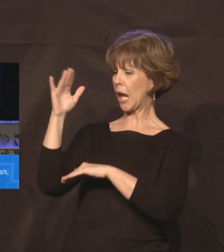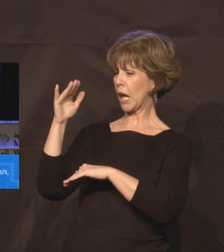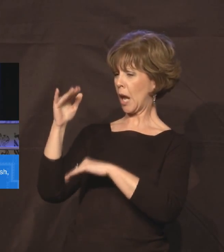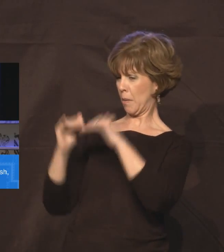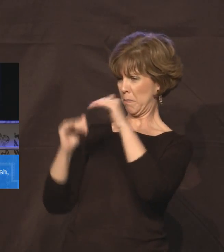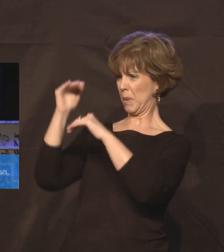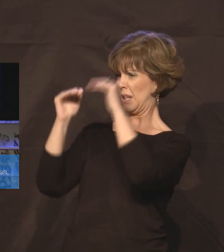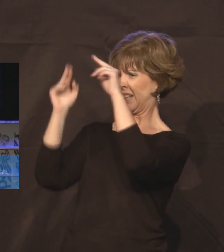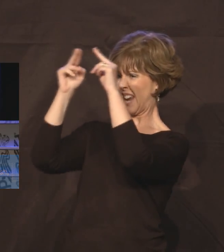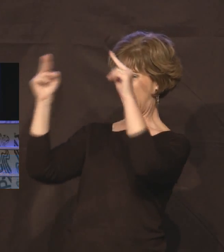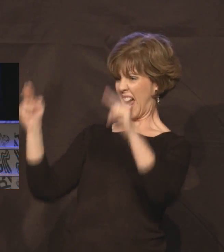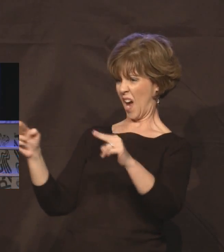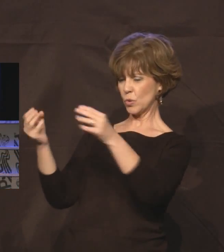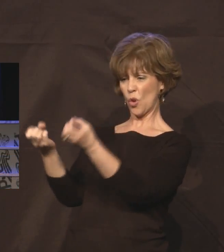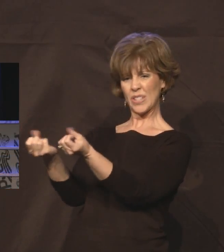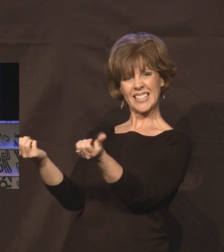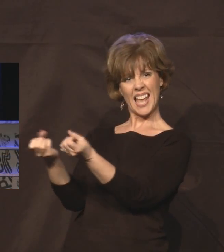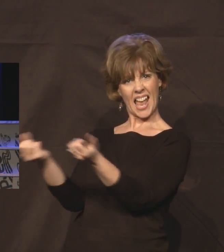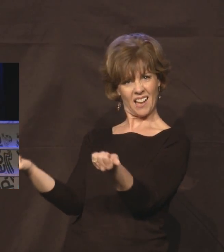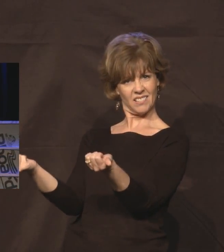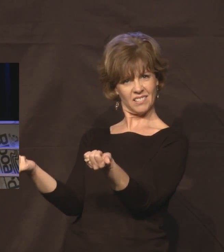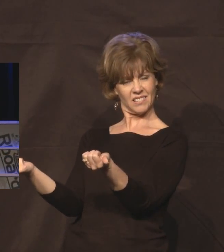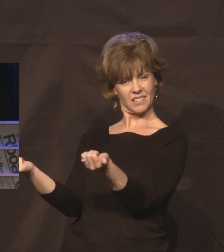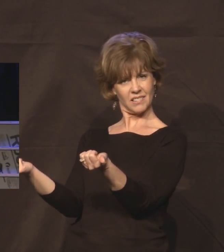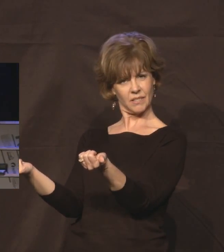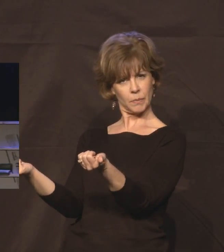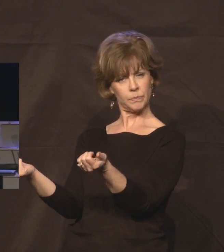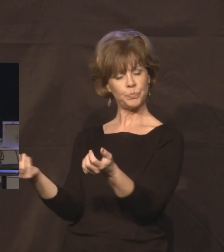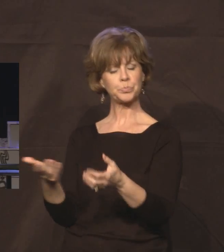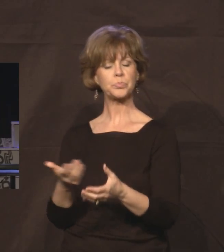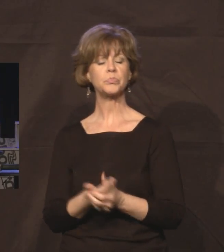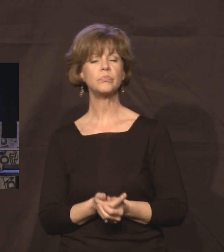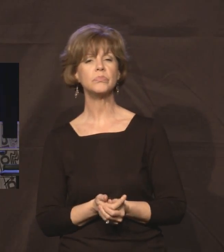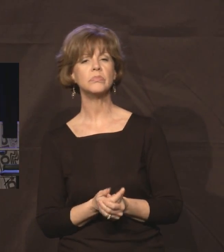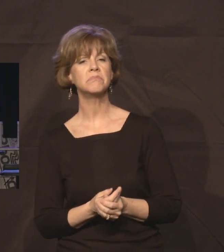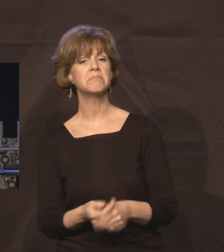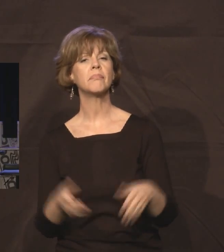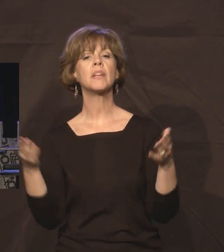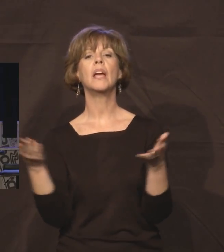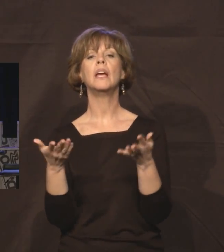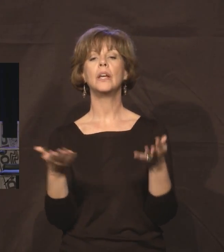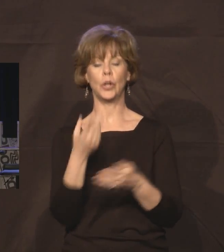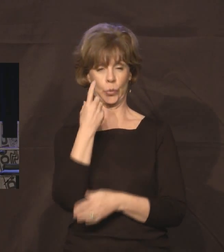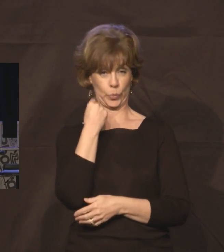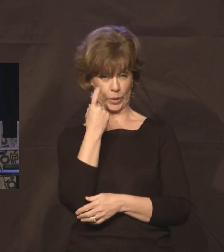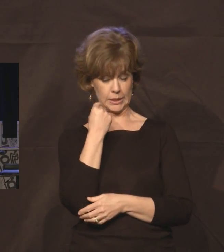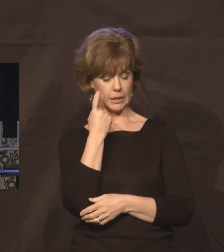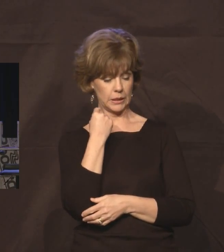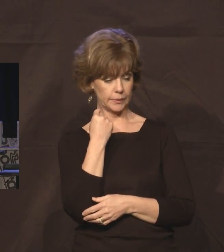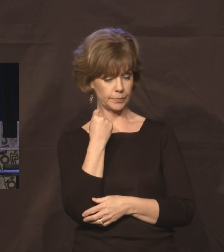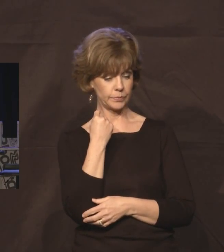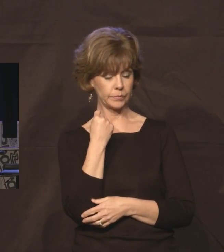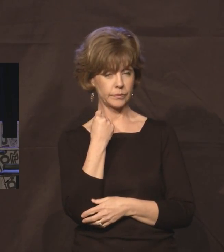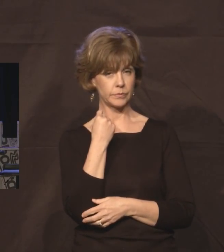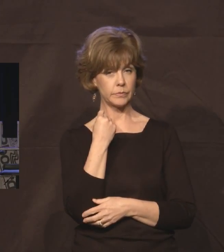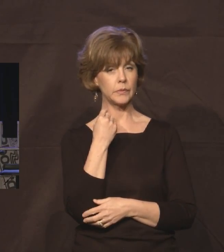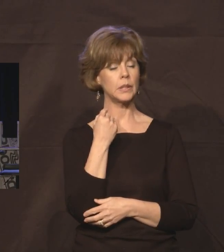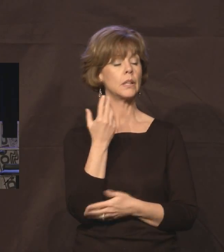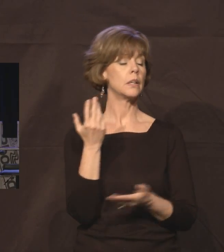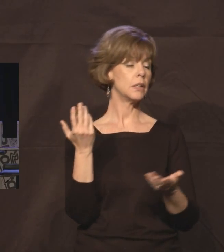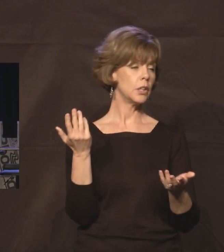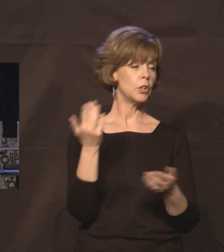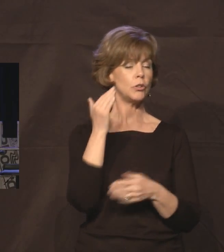sand. You know, here recently, many of you, you know, I've talked about this before, but I really look up to my dad, and